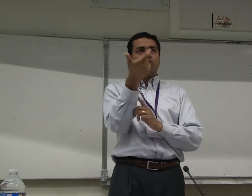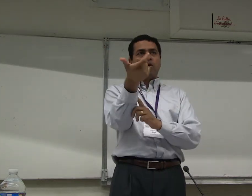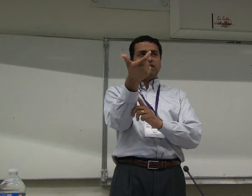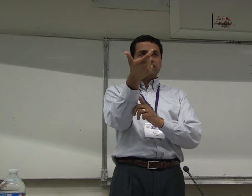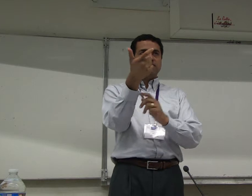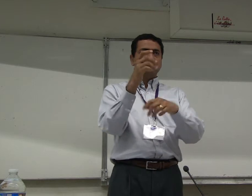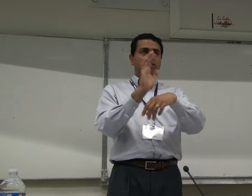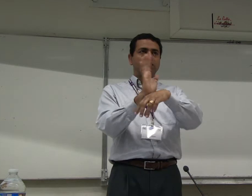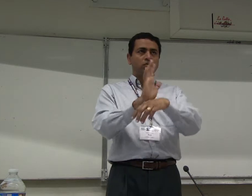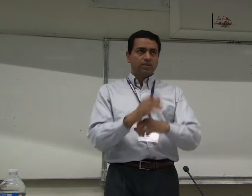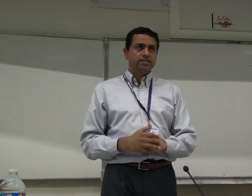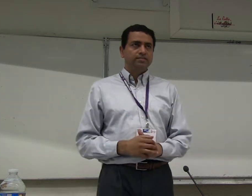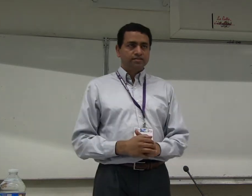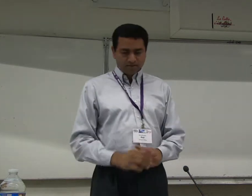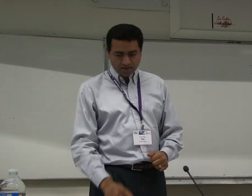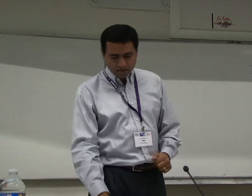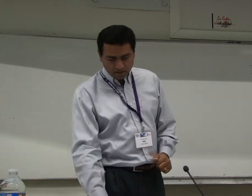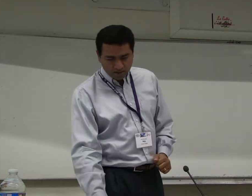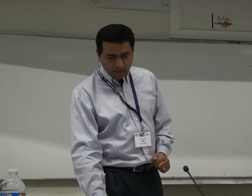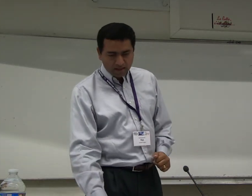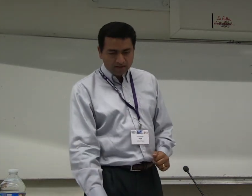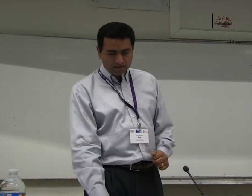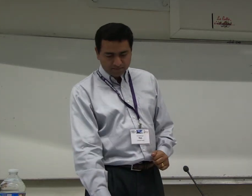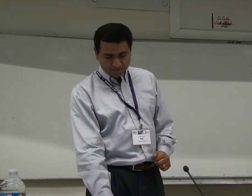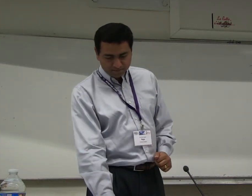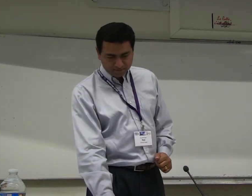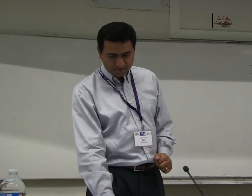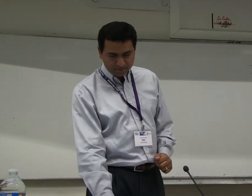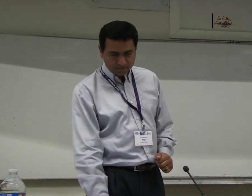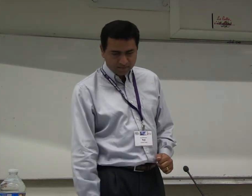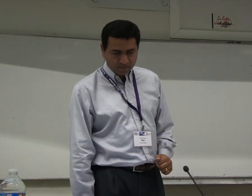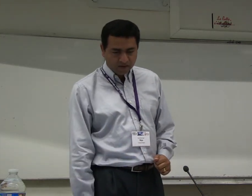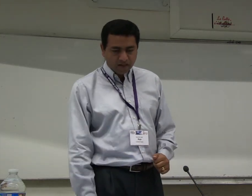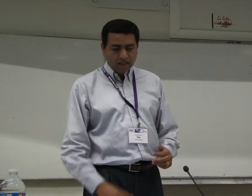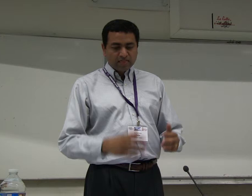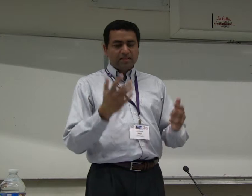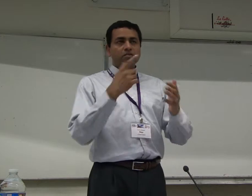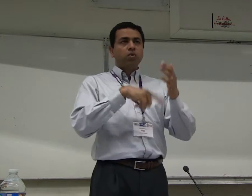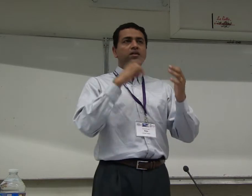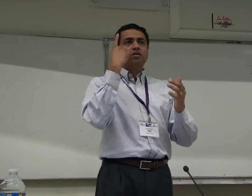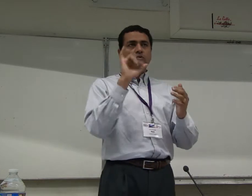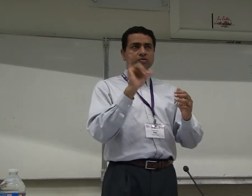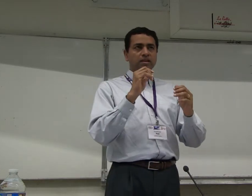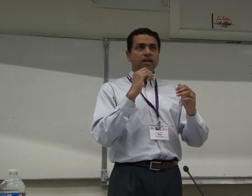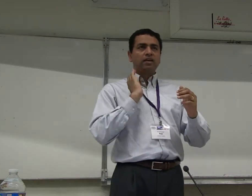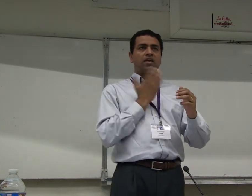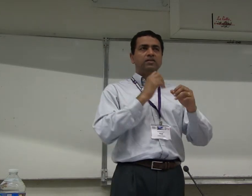signals that sends information to the watch so that the correct vibration is